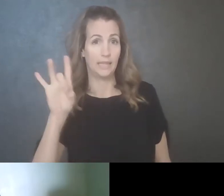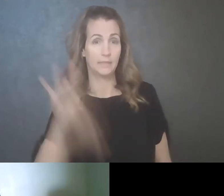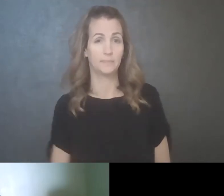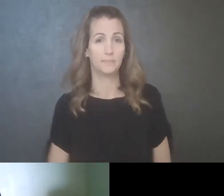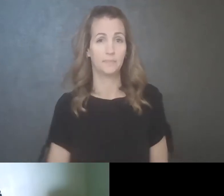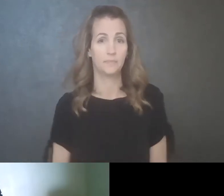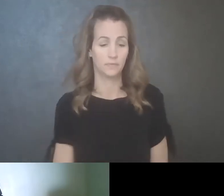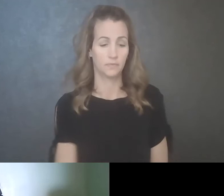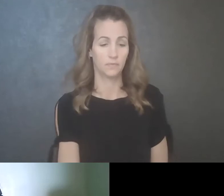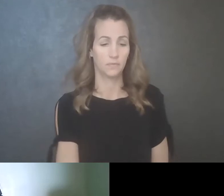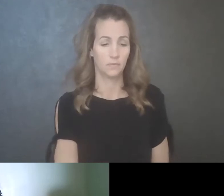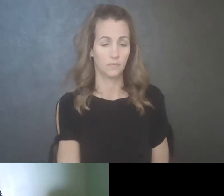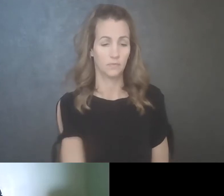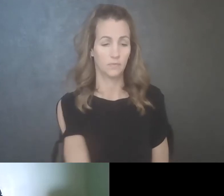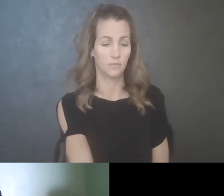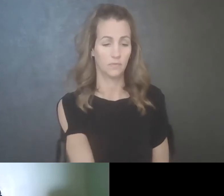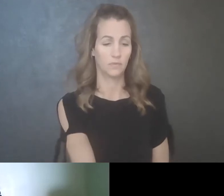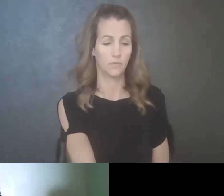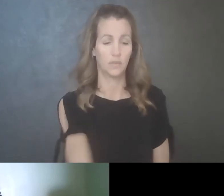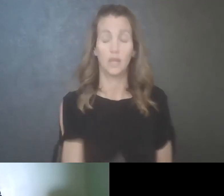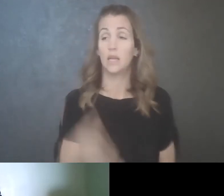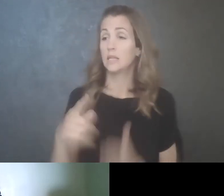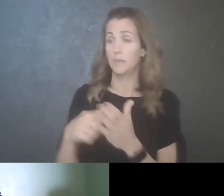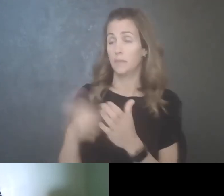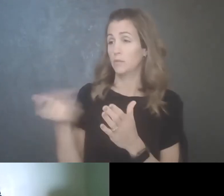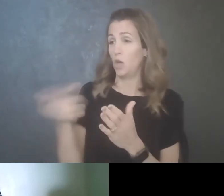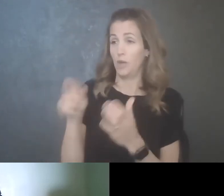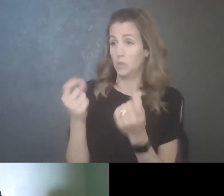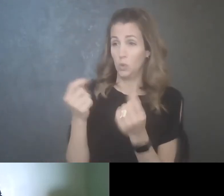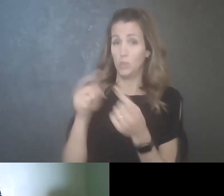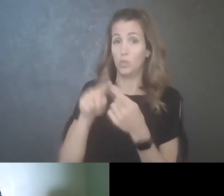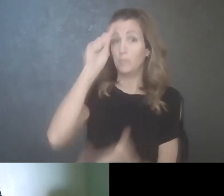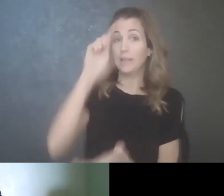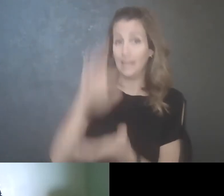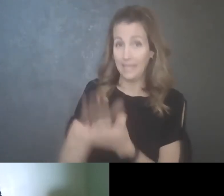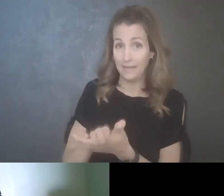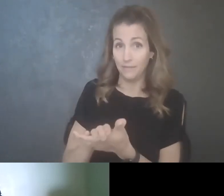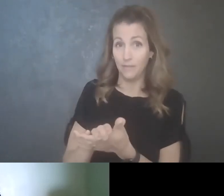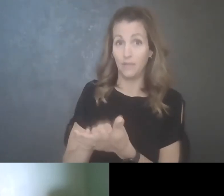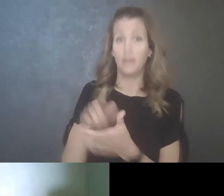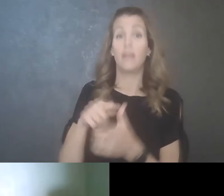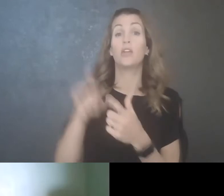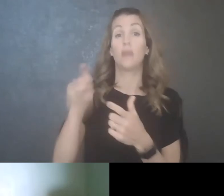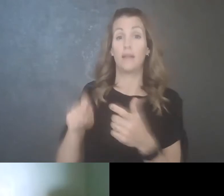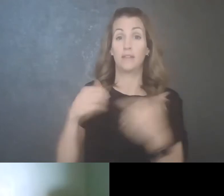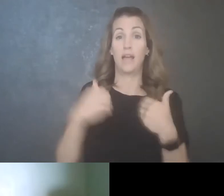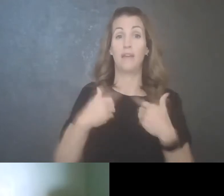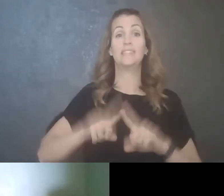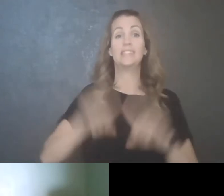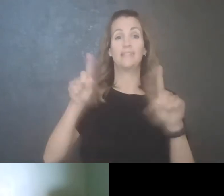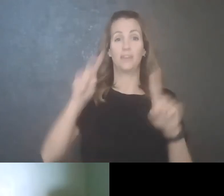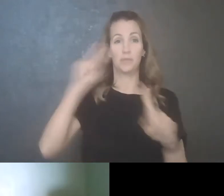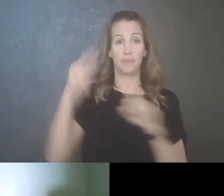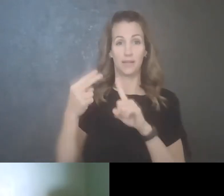So oftentimes all you have to do is believe. And then to believe, you have to take in different perspectives. That's And really you cool. might